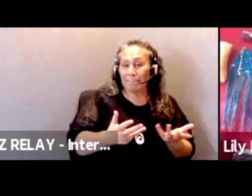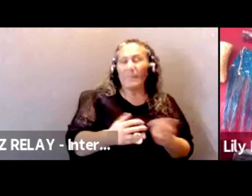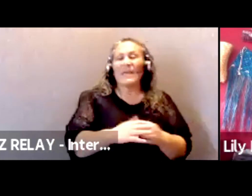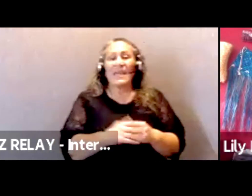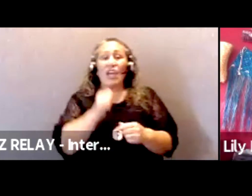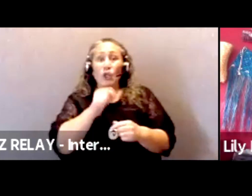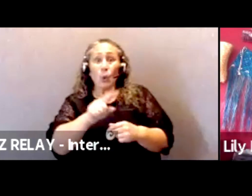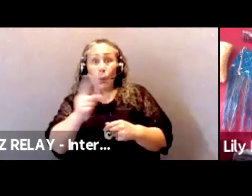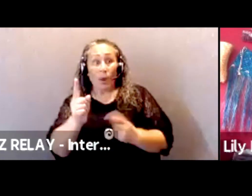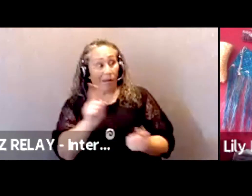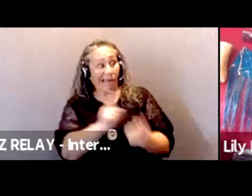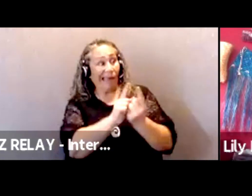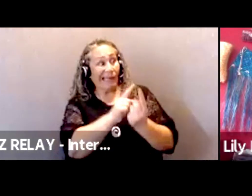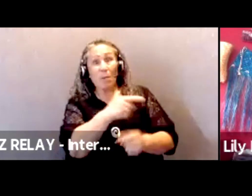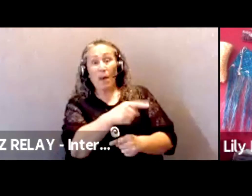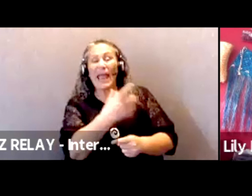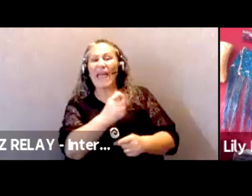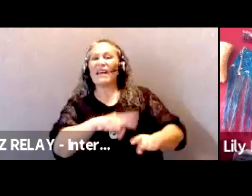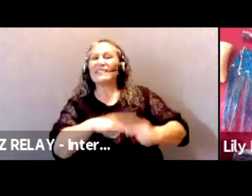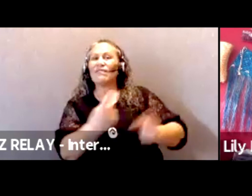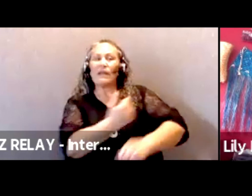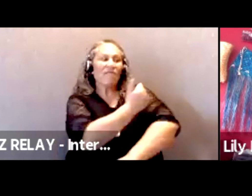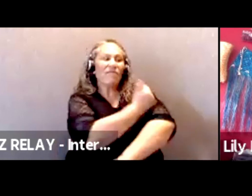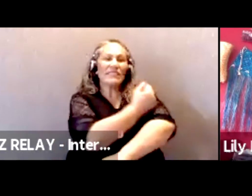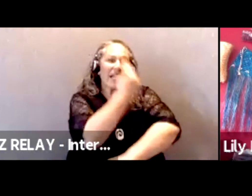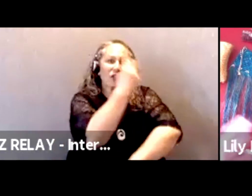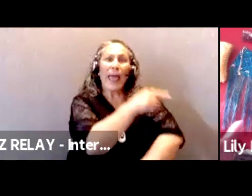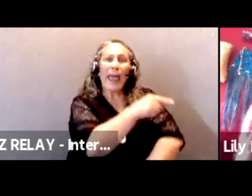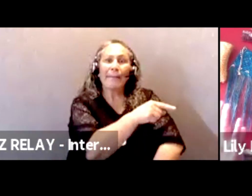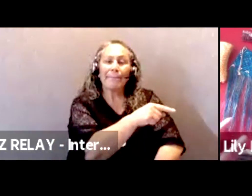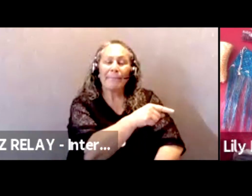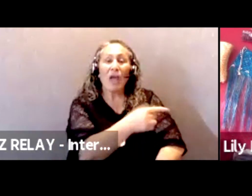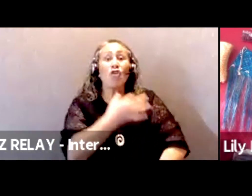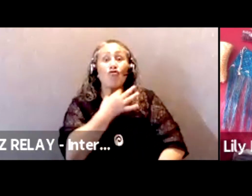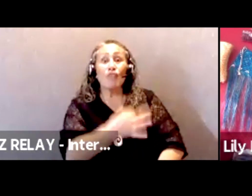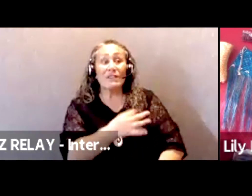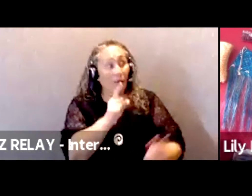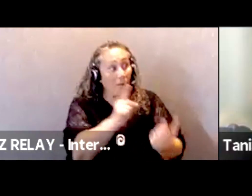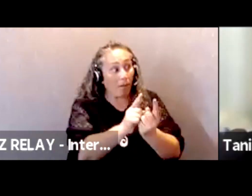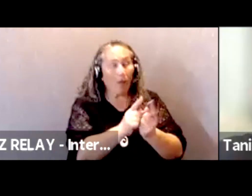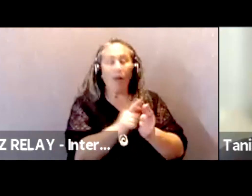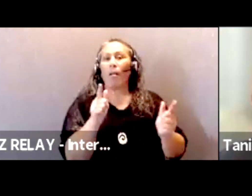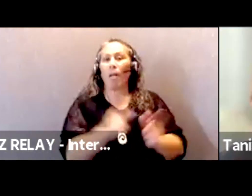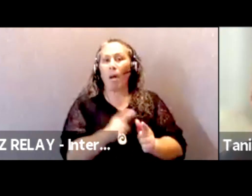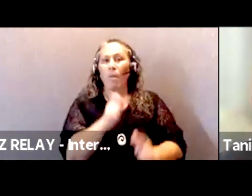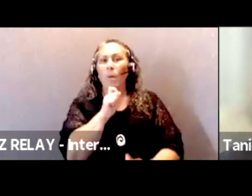you come into contact with somebody with a different vaccination, I think the risk between you two is still really low.